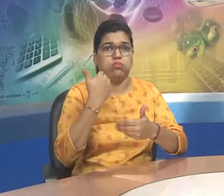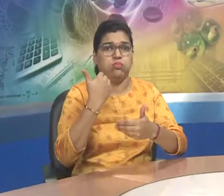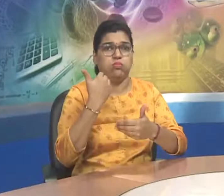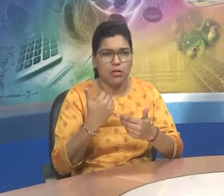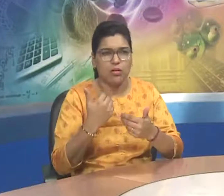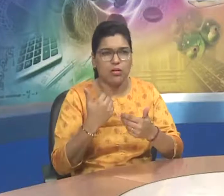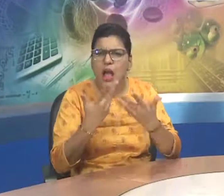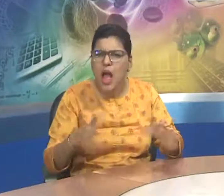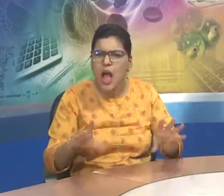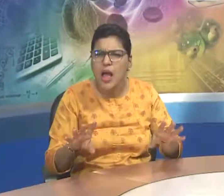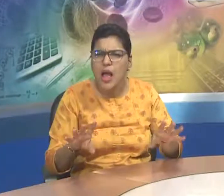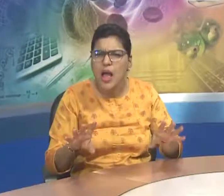Plaguing